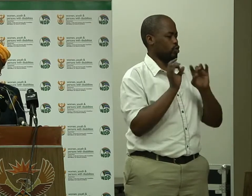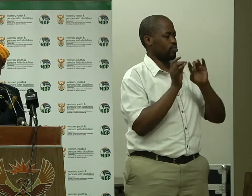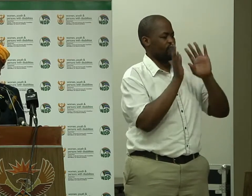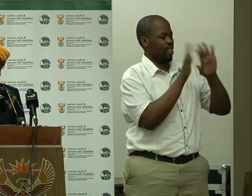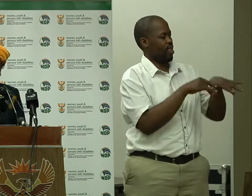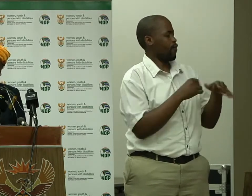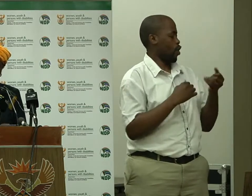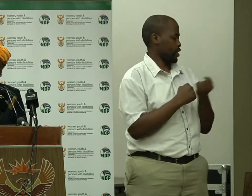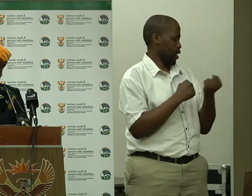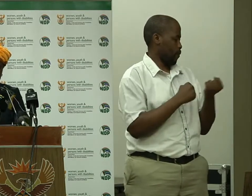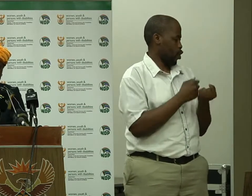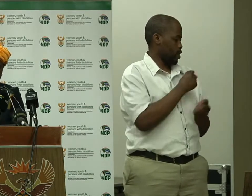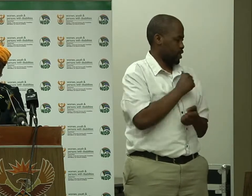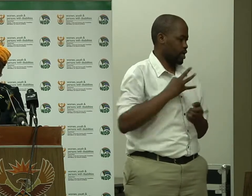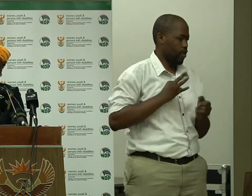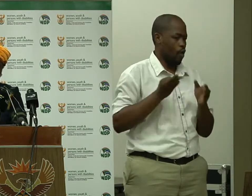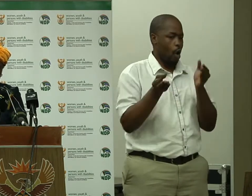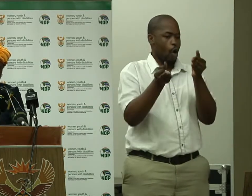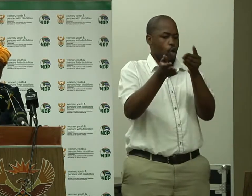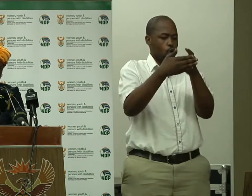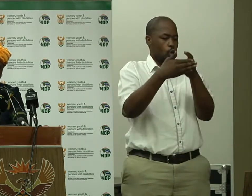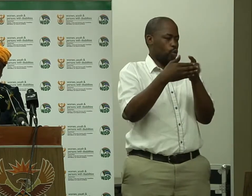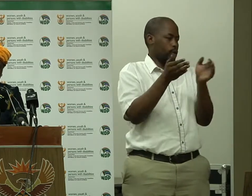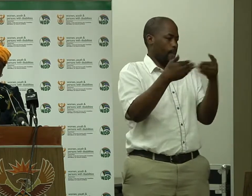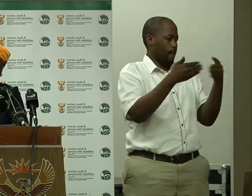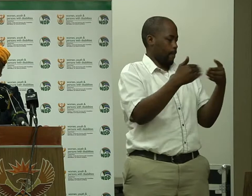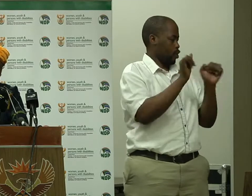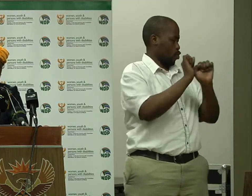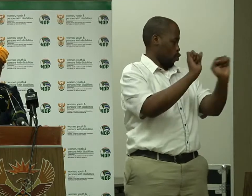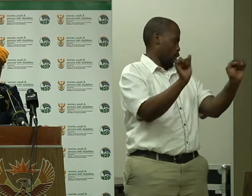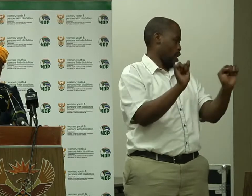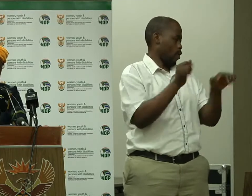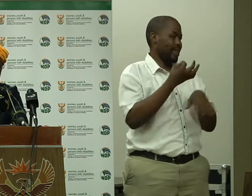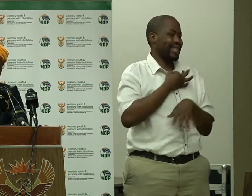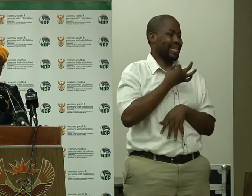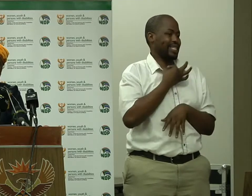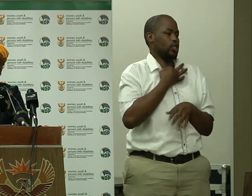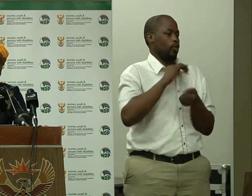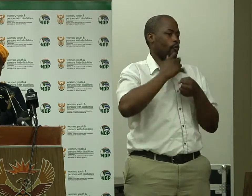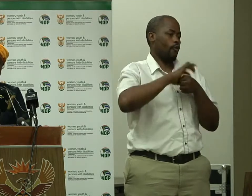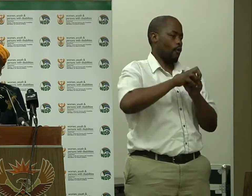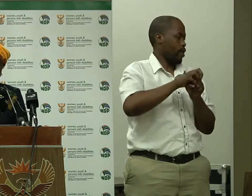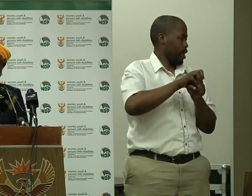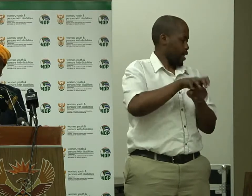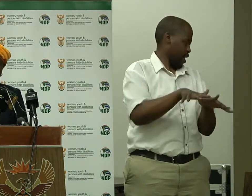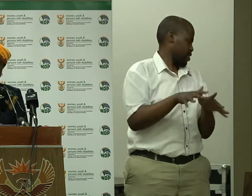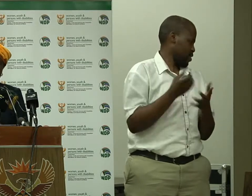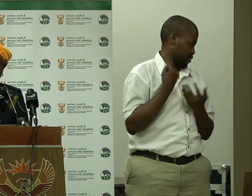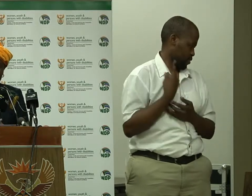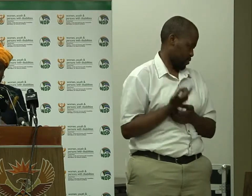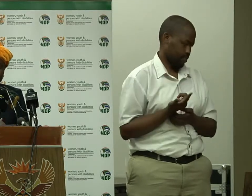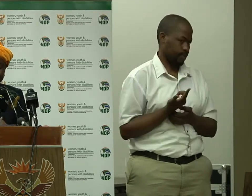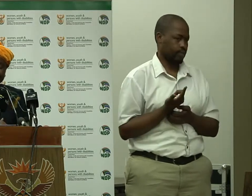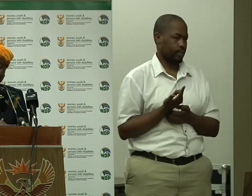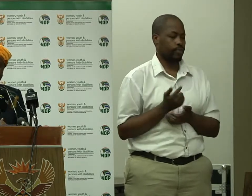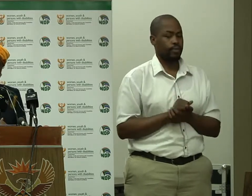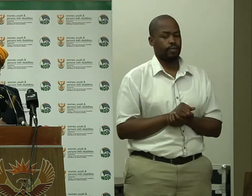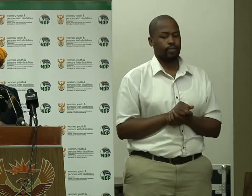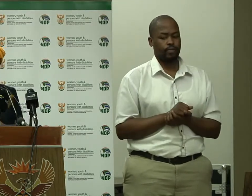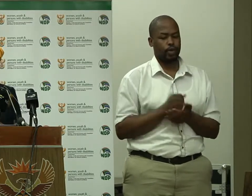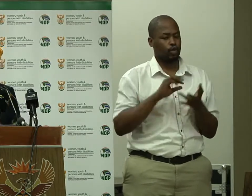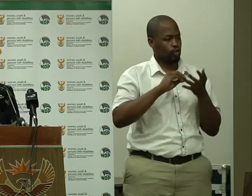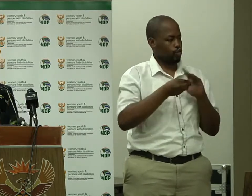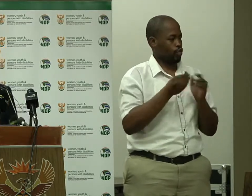or close their doors to the risk of infection from COVID-19. To mitigate against this,